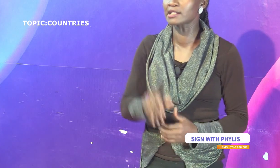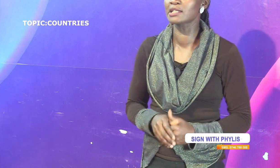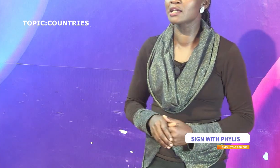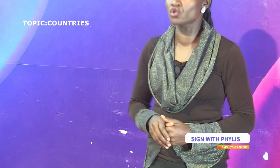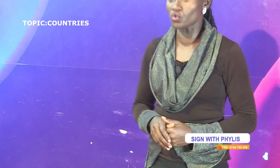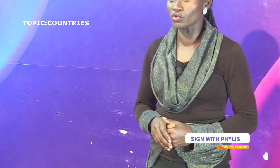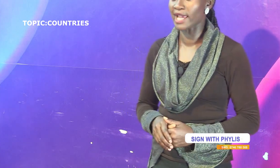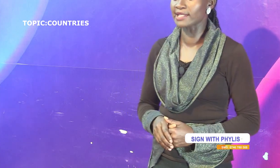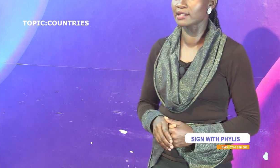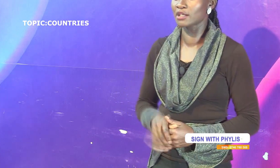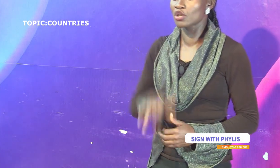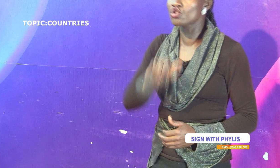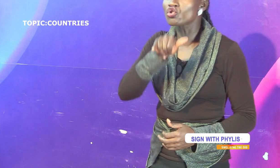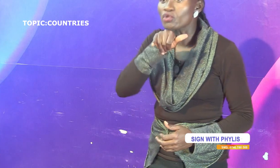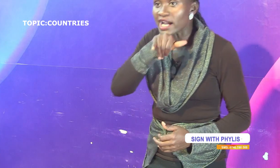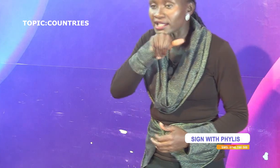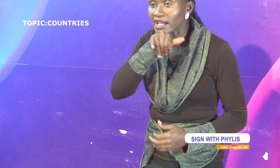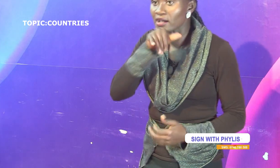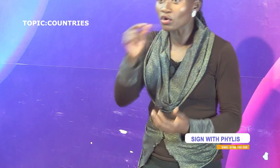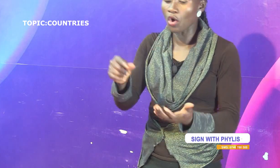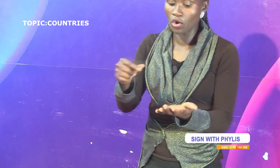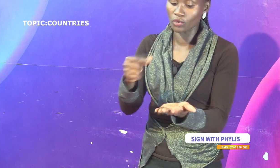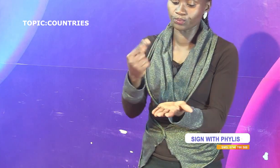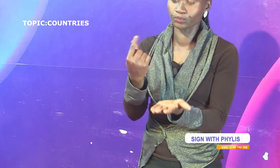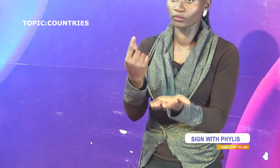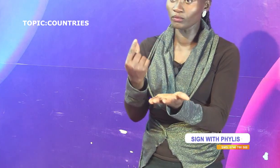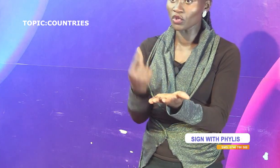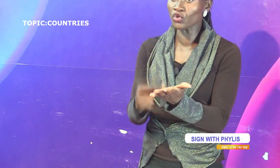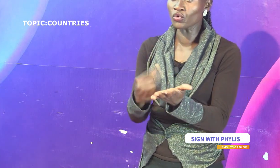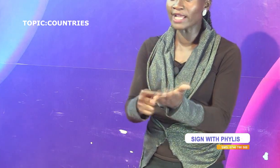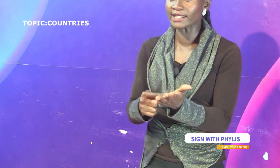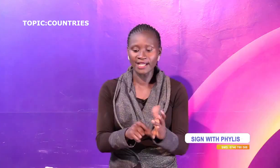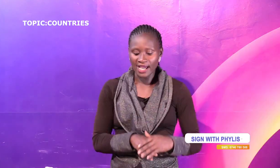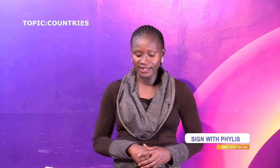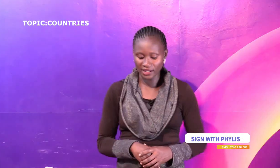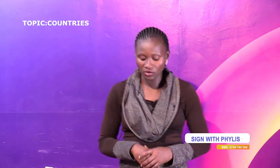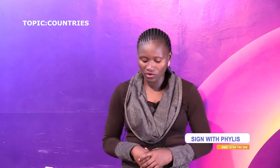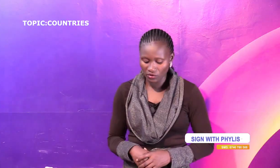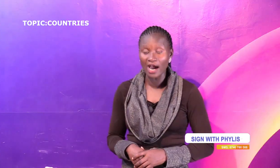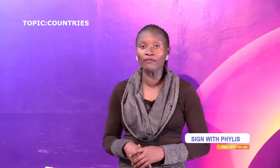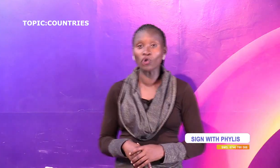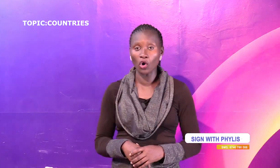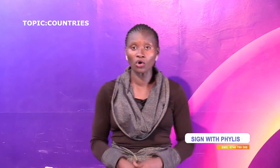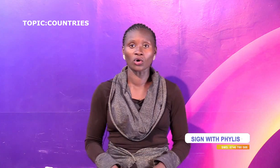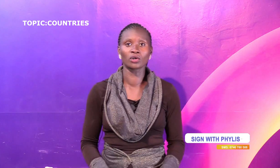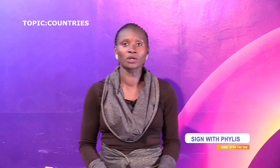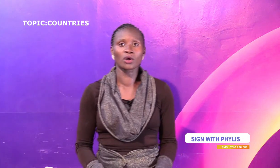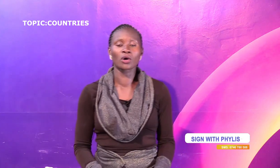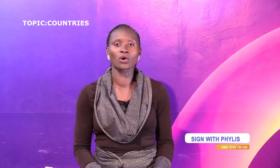2 signs. Uganda or Uganda. And then also we have Congo. How